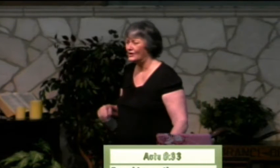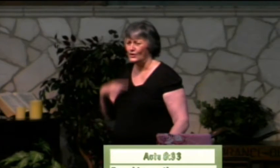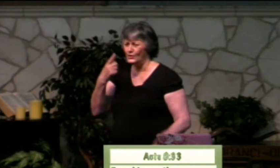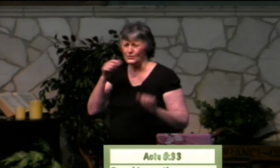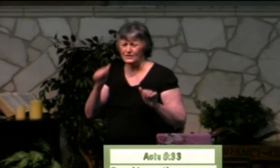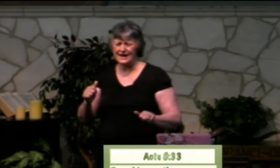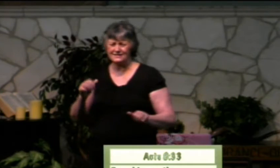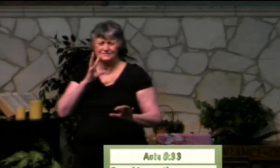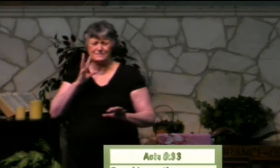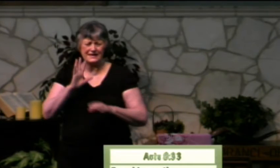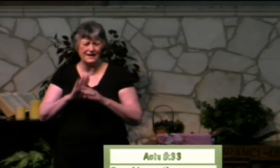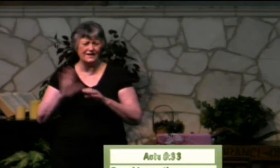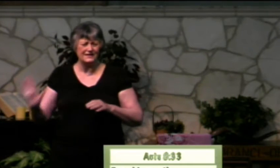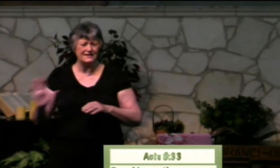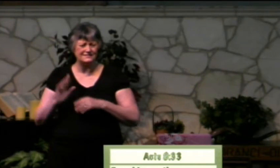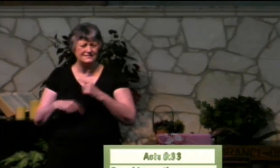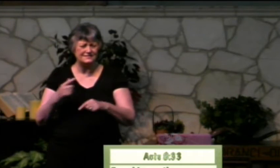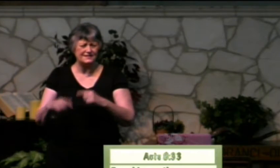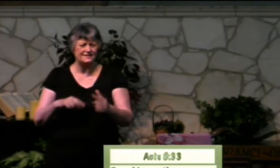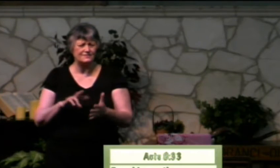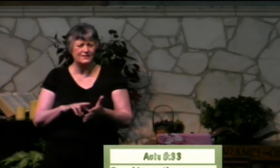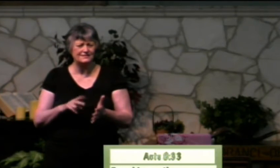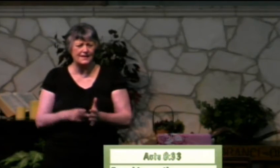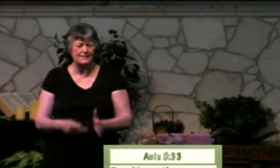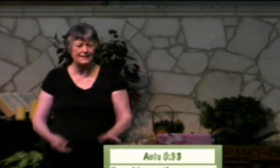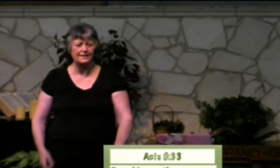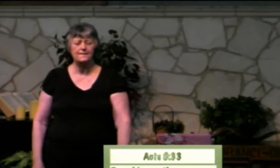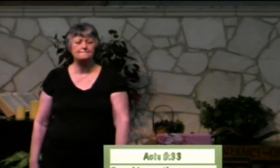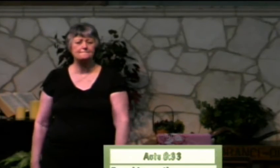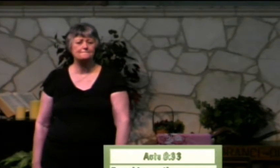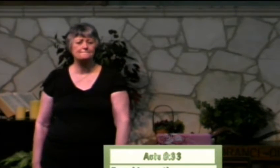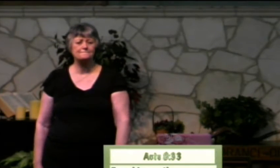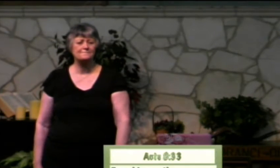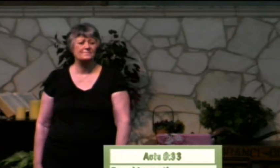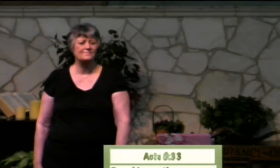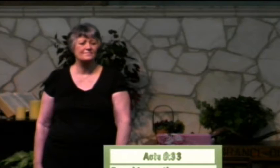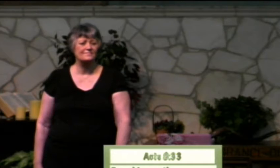Who can speak of his descendants? What does that mean?